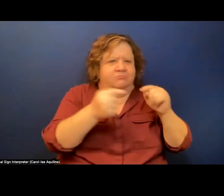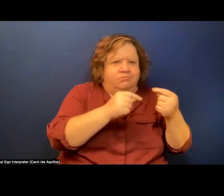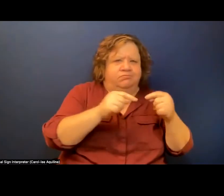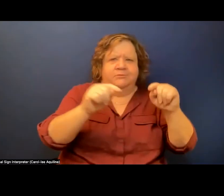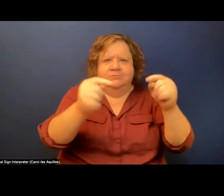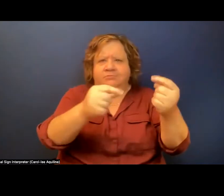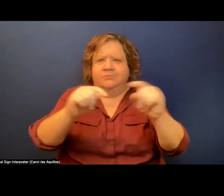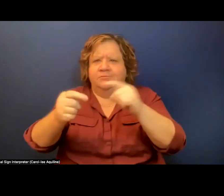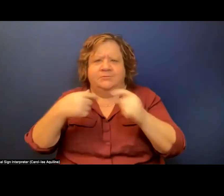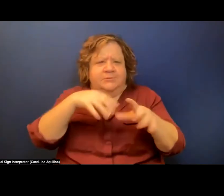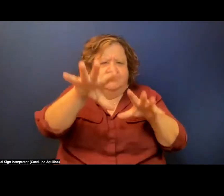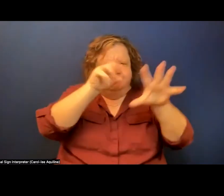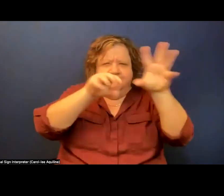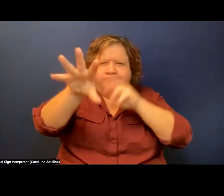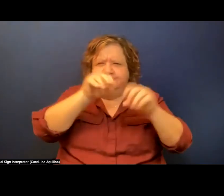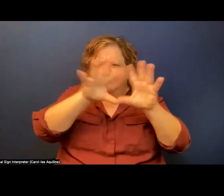the action plan.